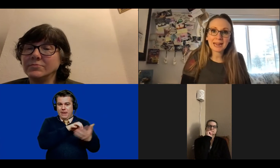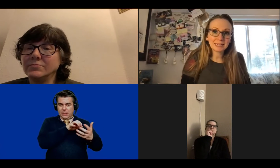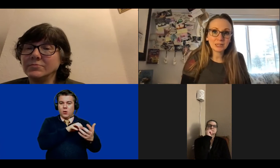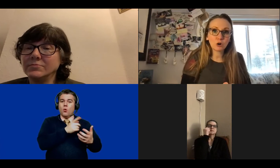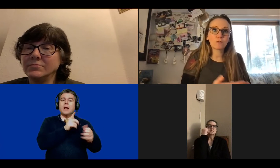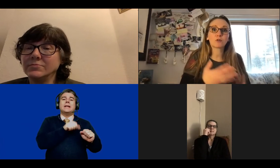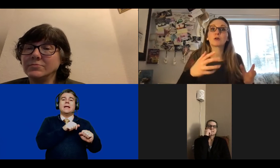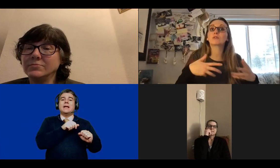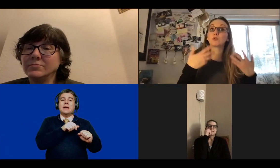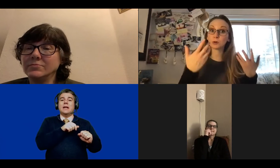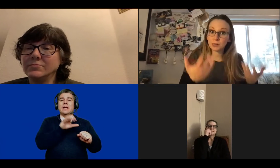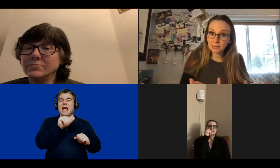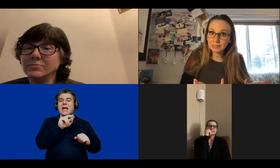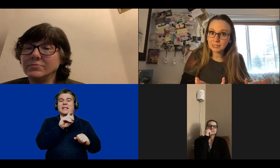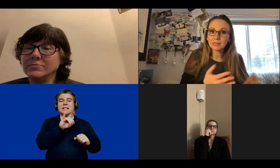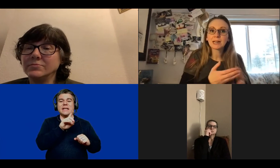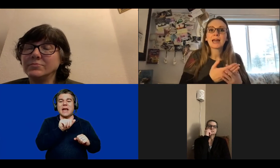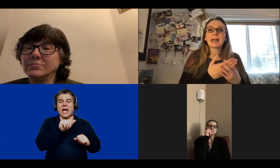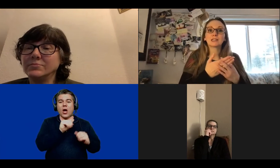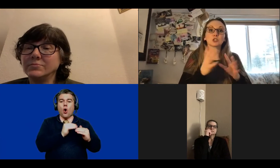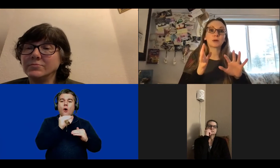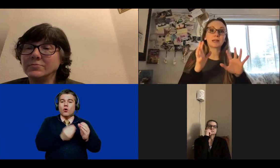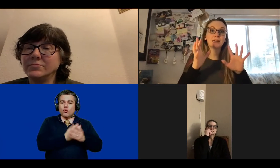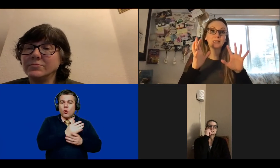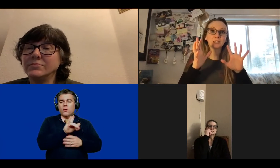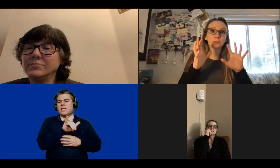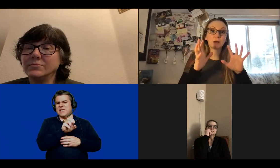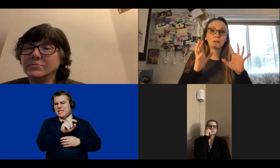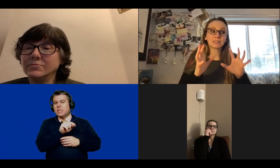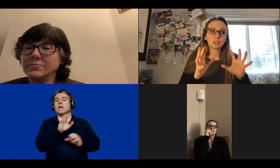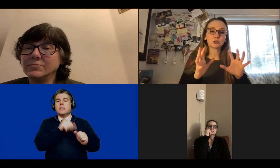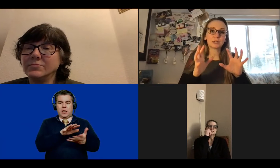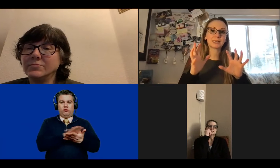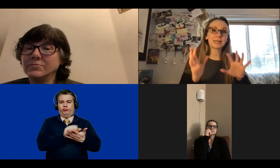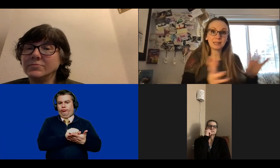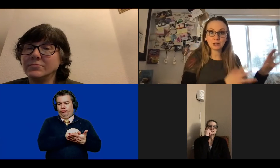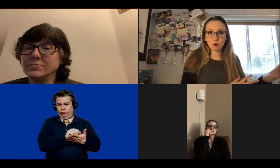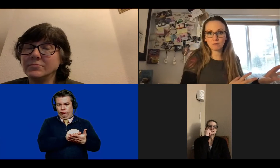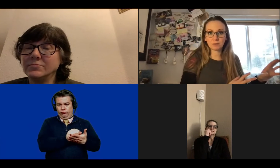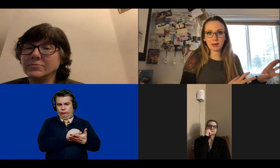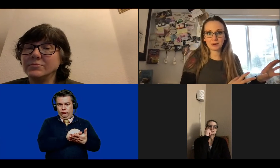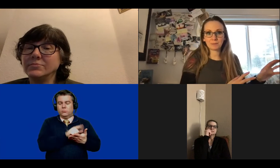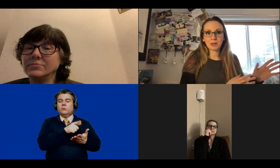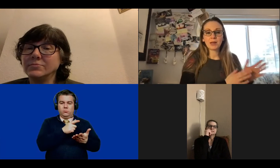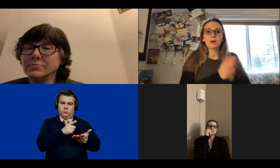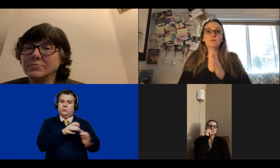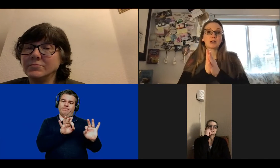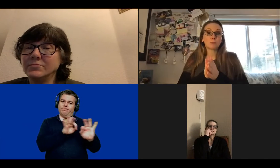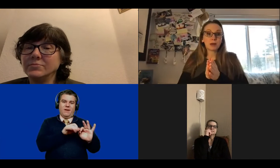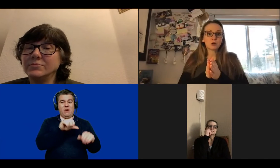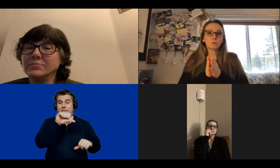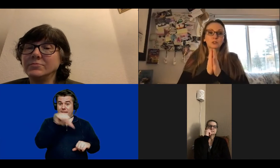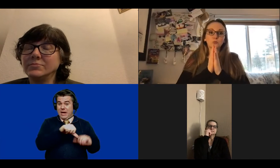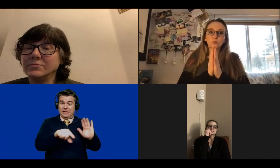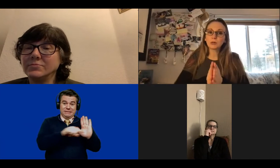kill candida overgrowth or yeast, and so it is essential in killing off the bad.